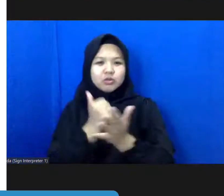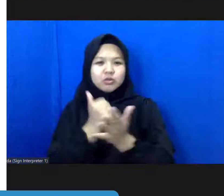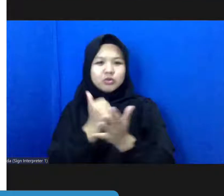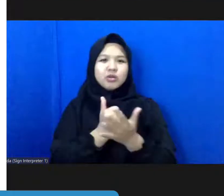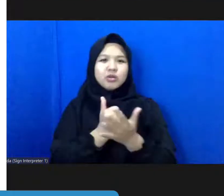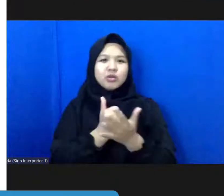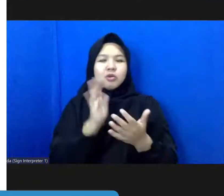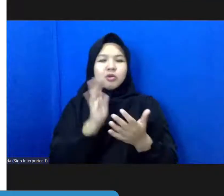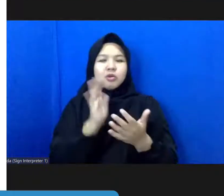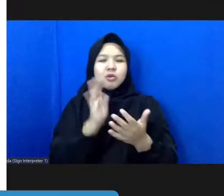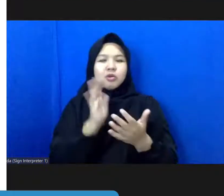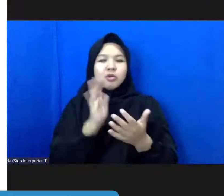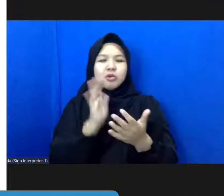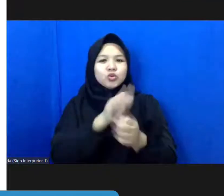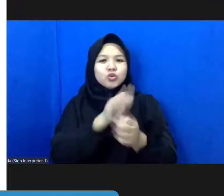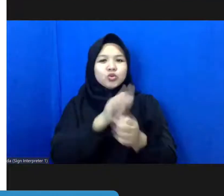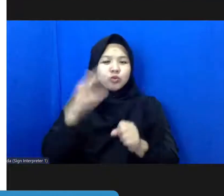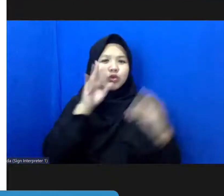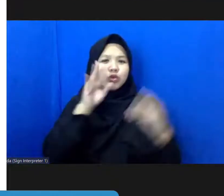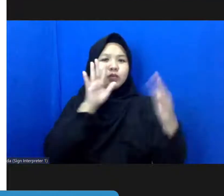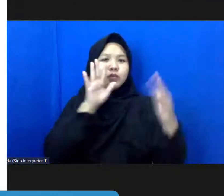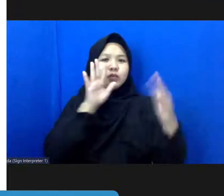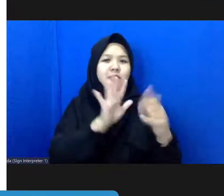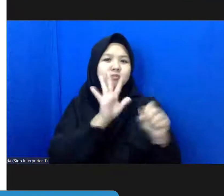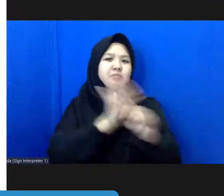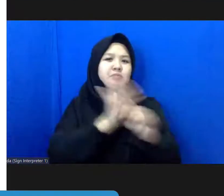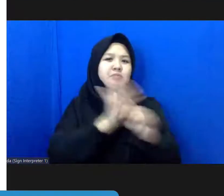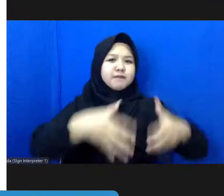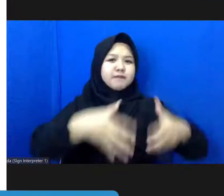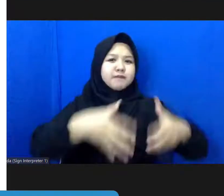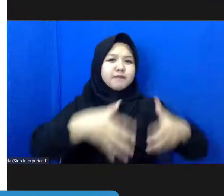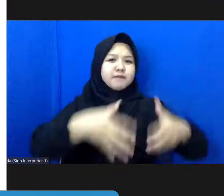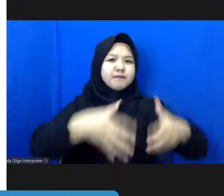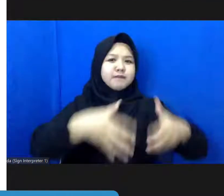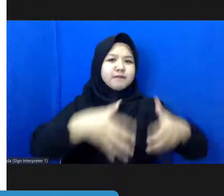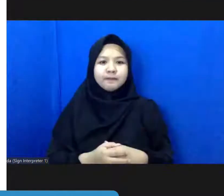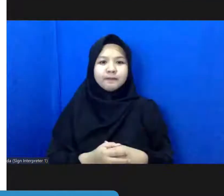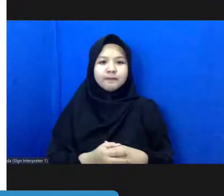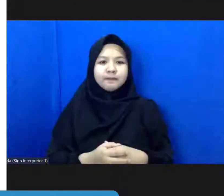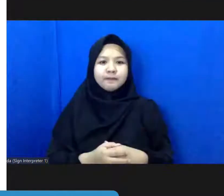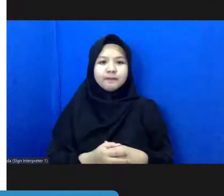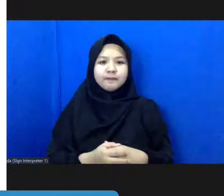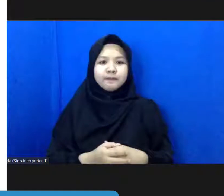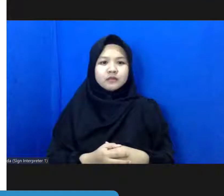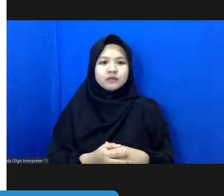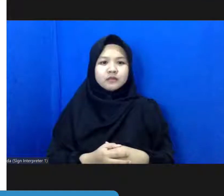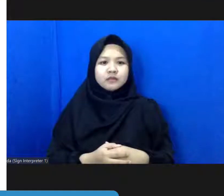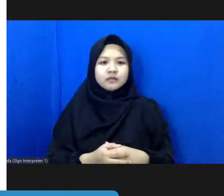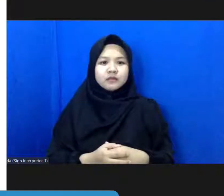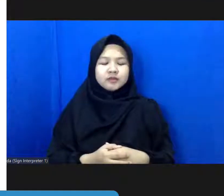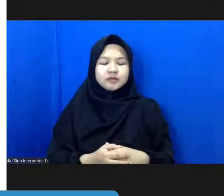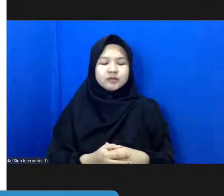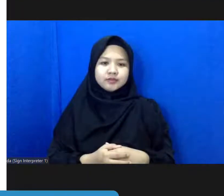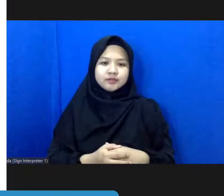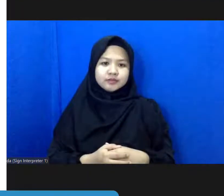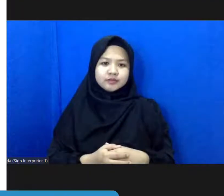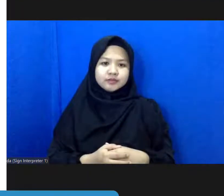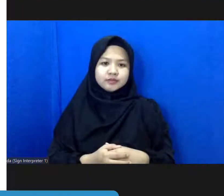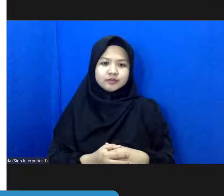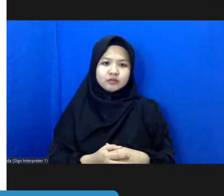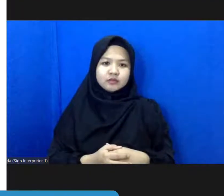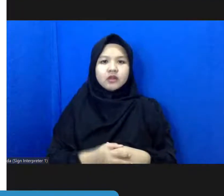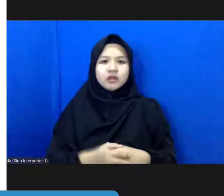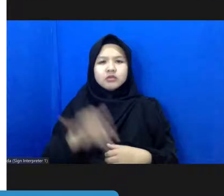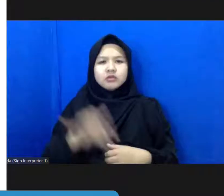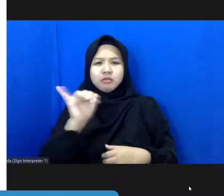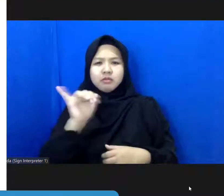to deal with this. But the truth is, it is always be like that. Even like with natural disasters, even